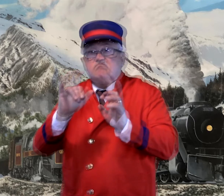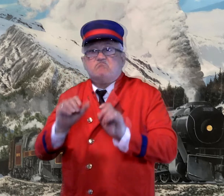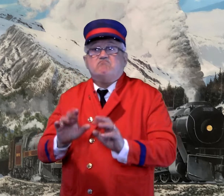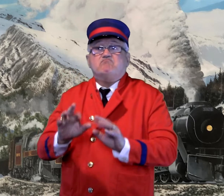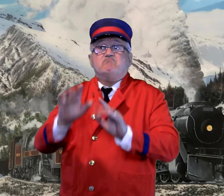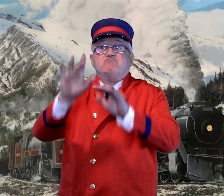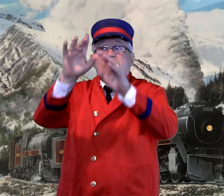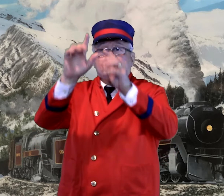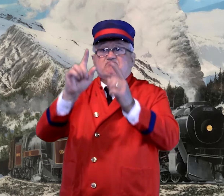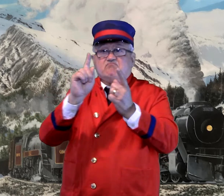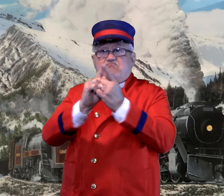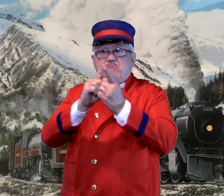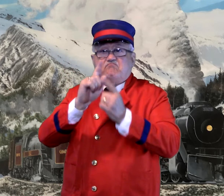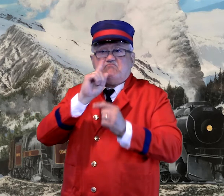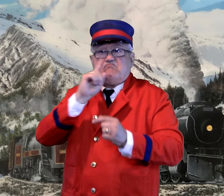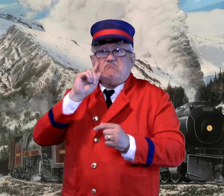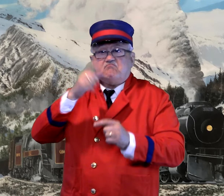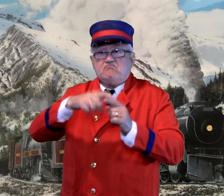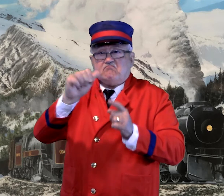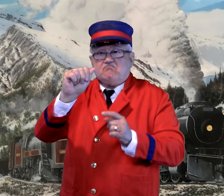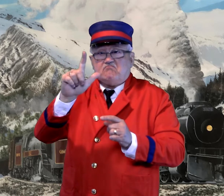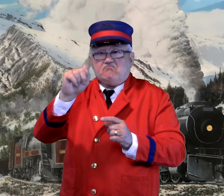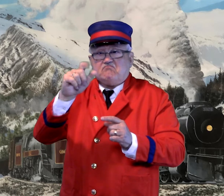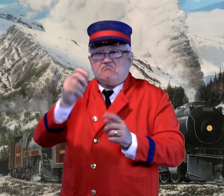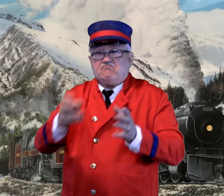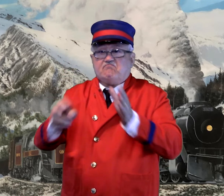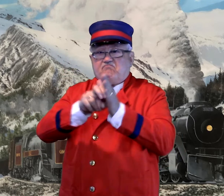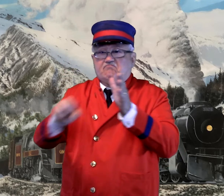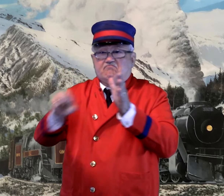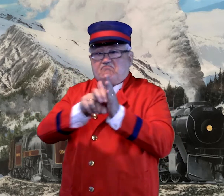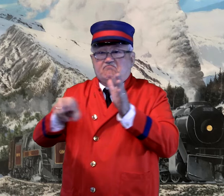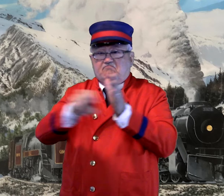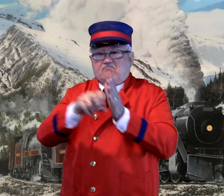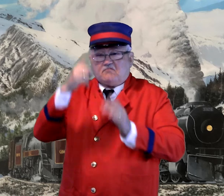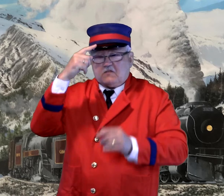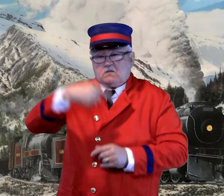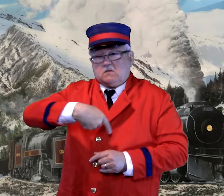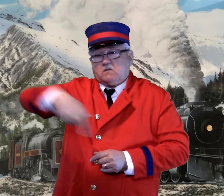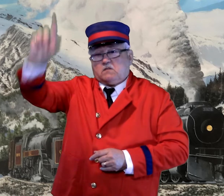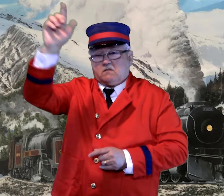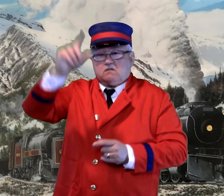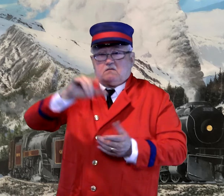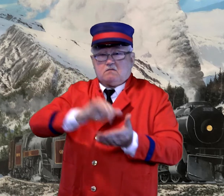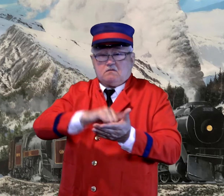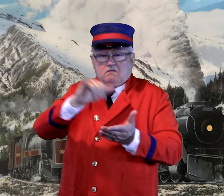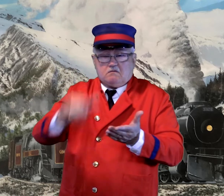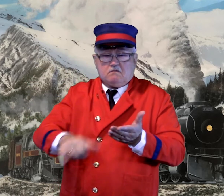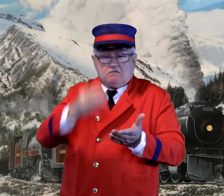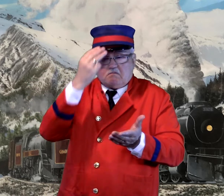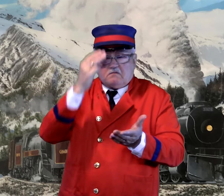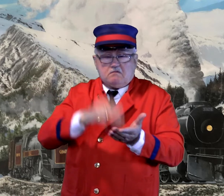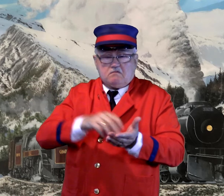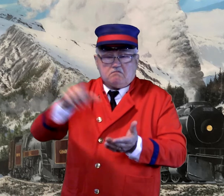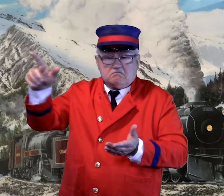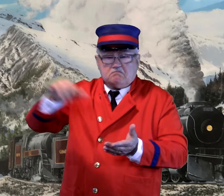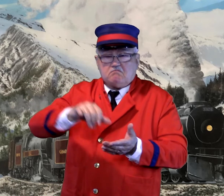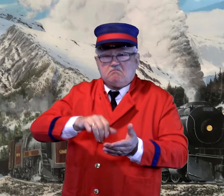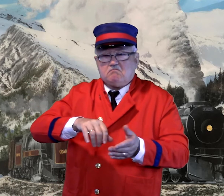attention. When the other train arrived, those students would get on board on their route